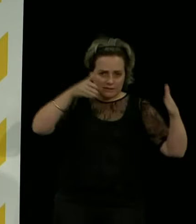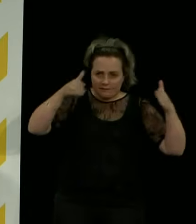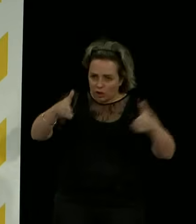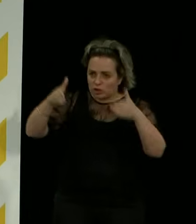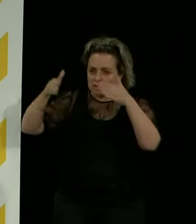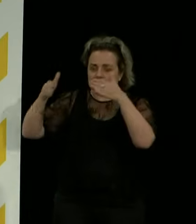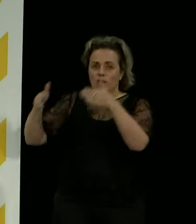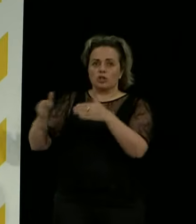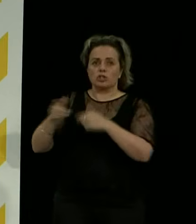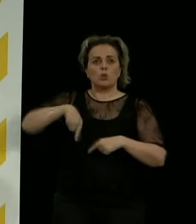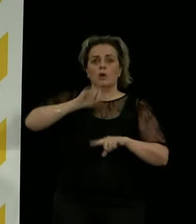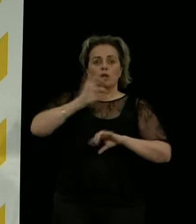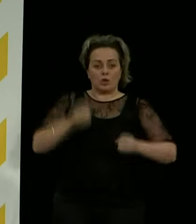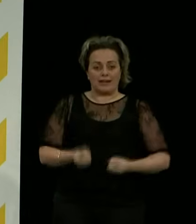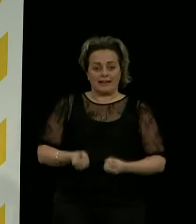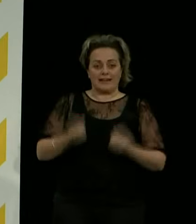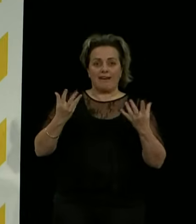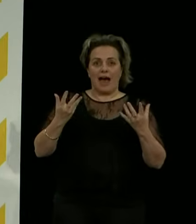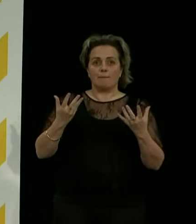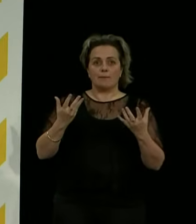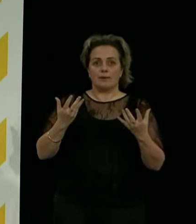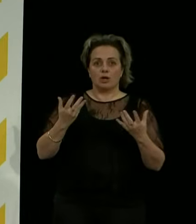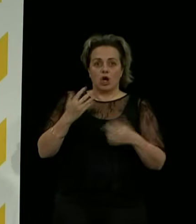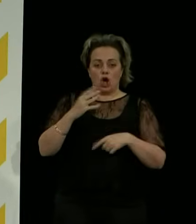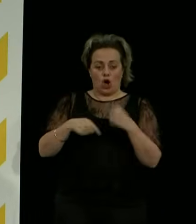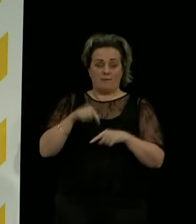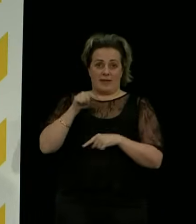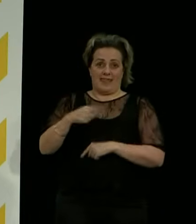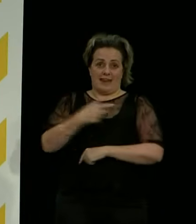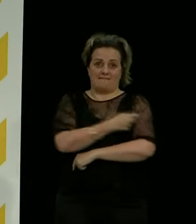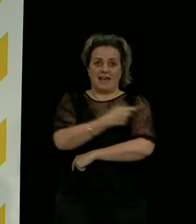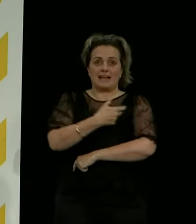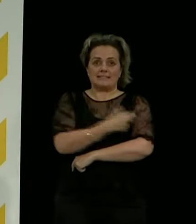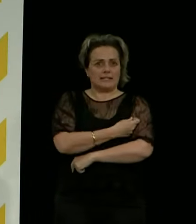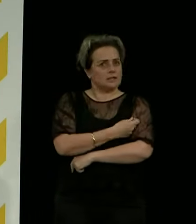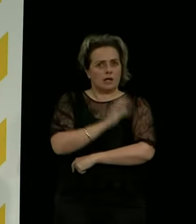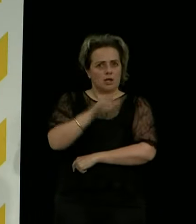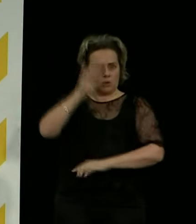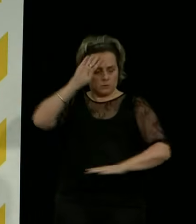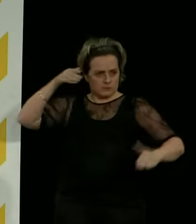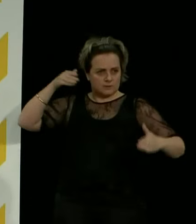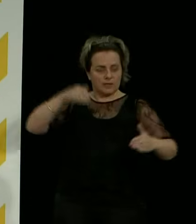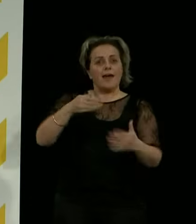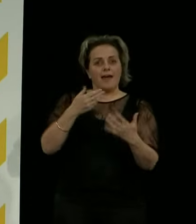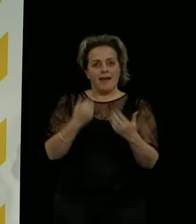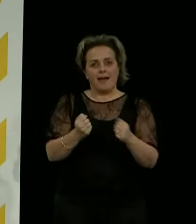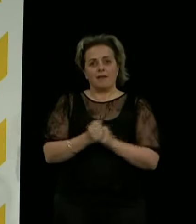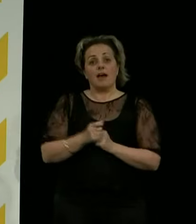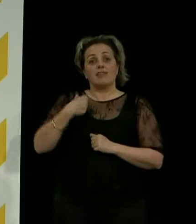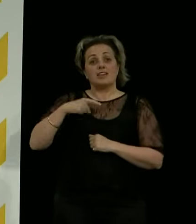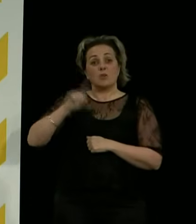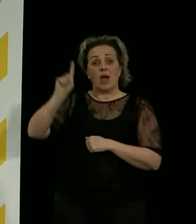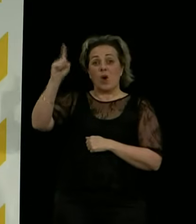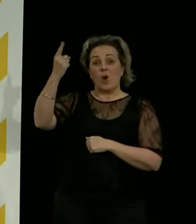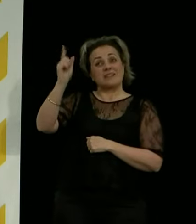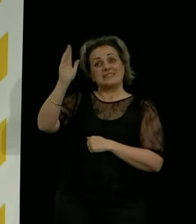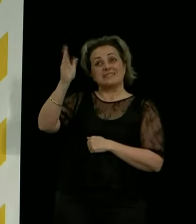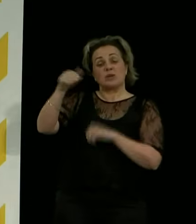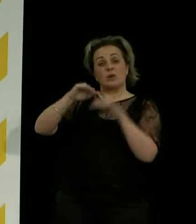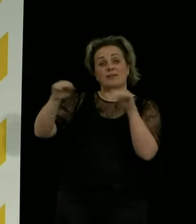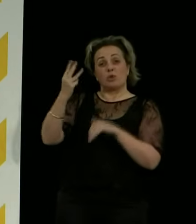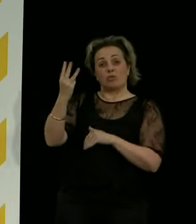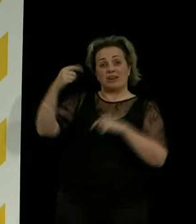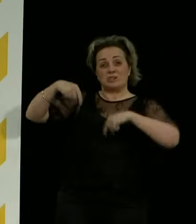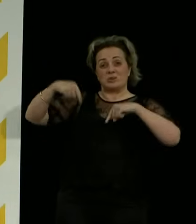here is giving up on the need for us to continue to vaccinate aggressively. That is why Auckland is still in level 3 today,